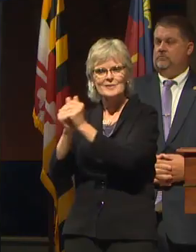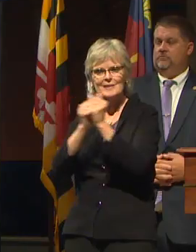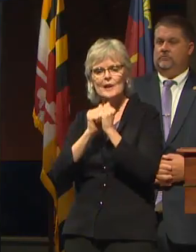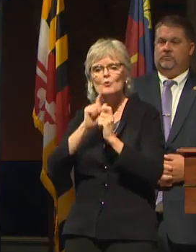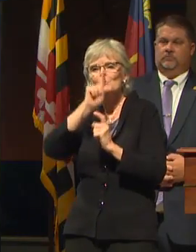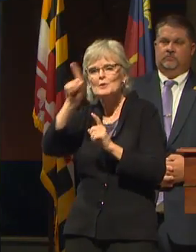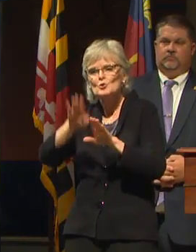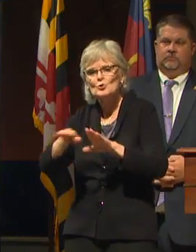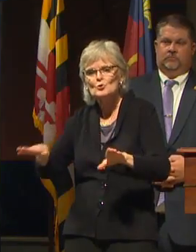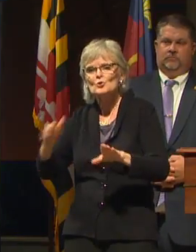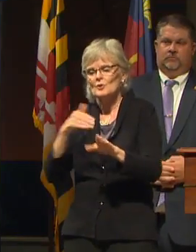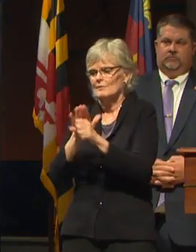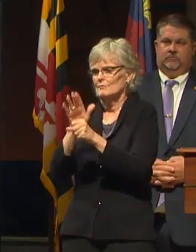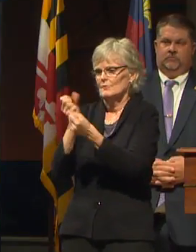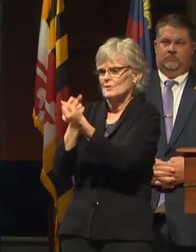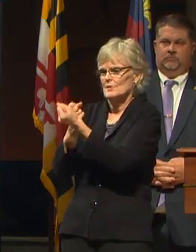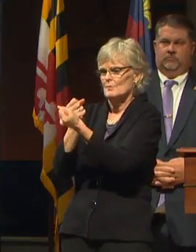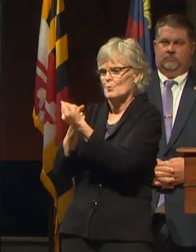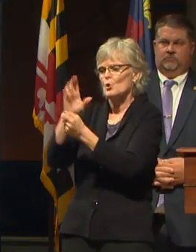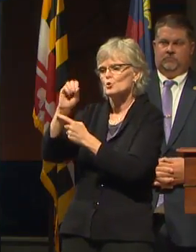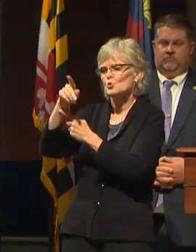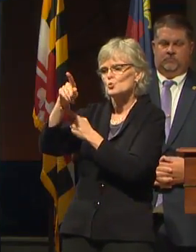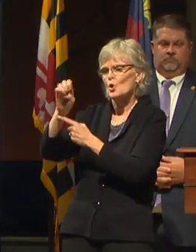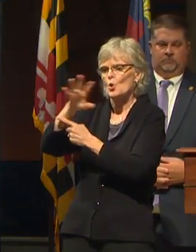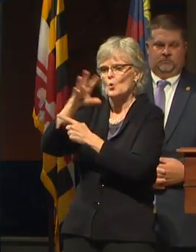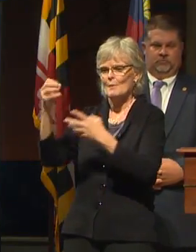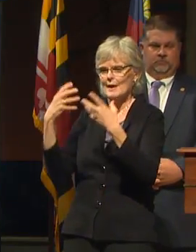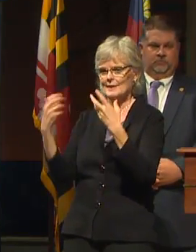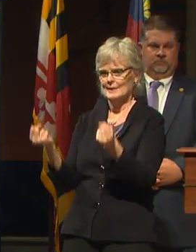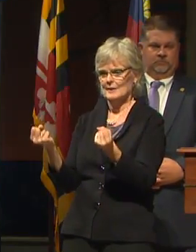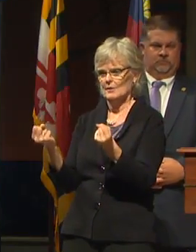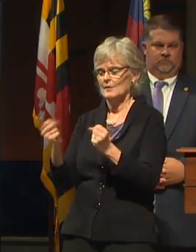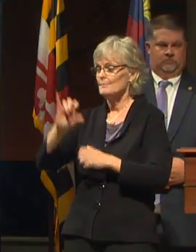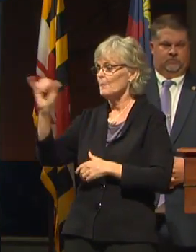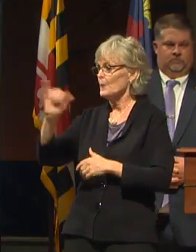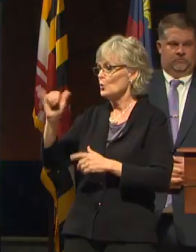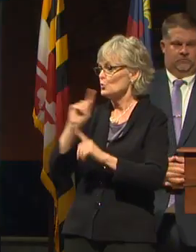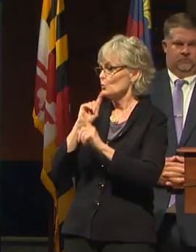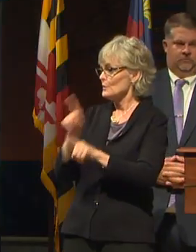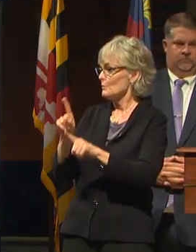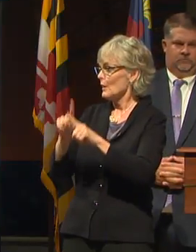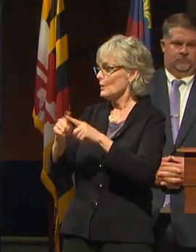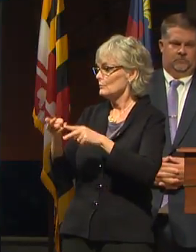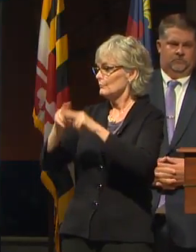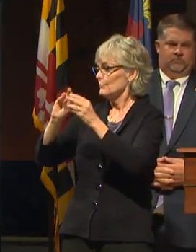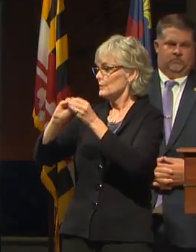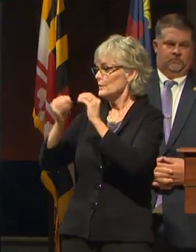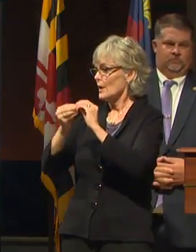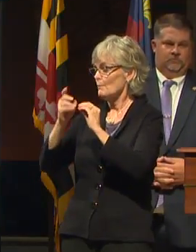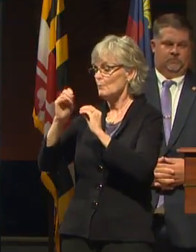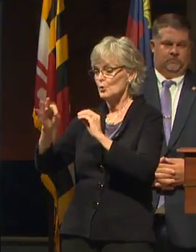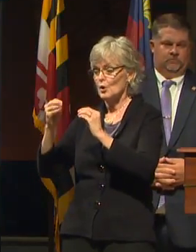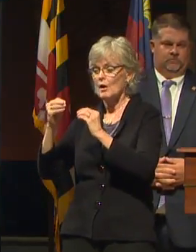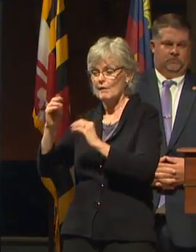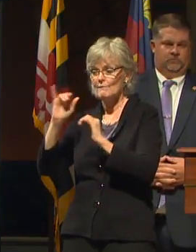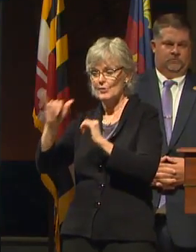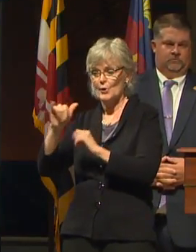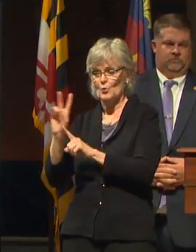that children have ample support to cope and to heal. Also, in response to the increasing number of trafficking